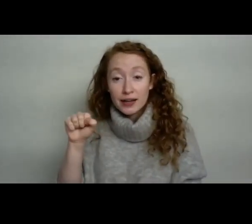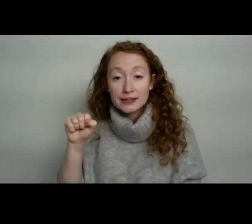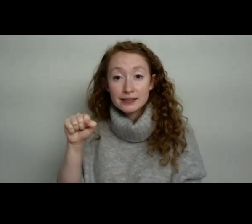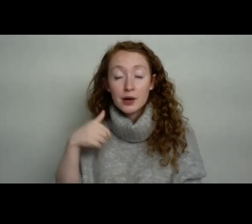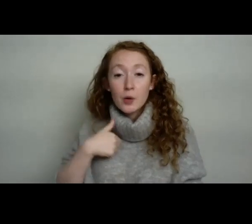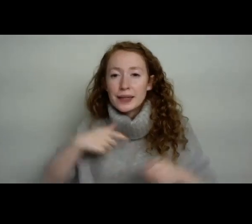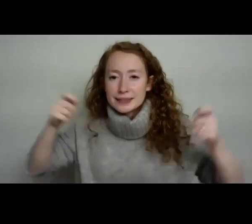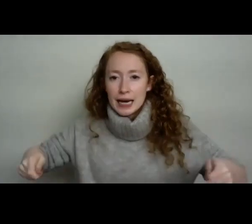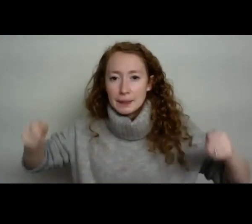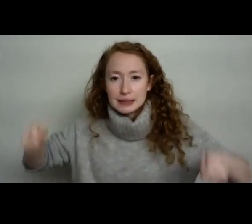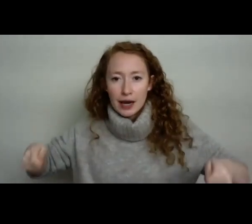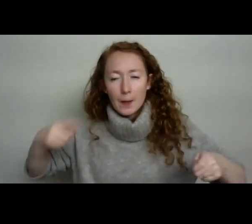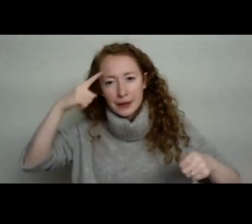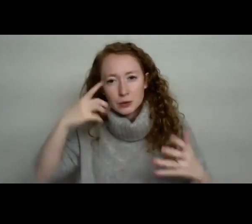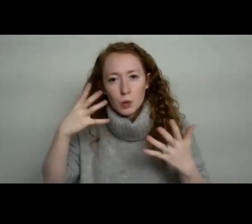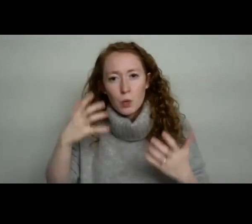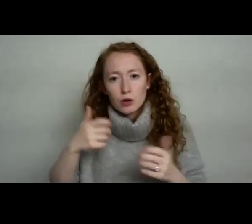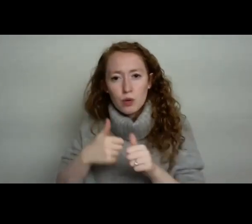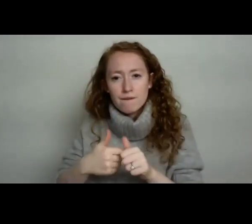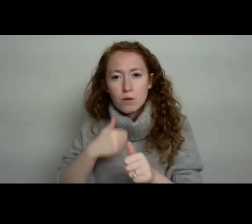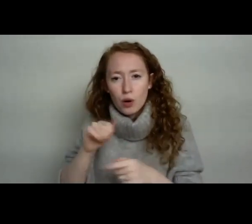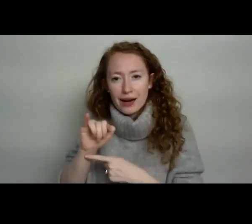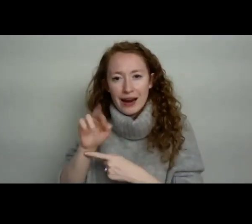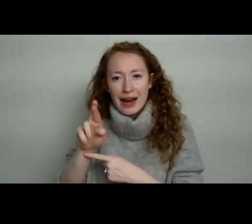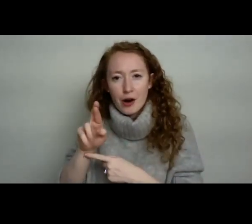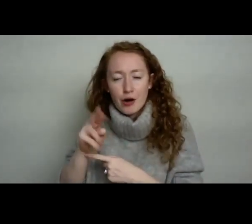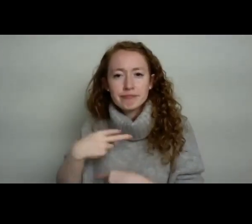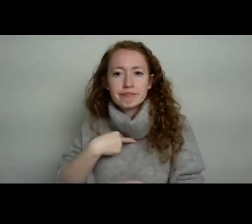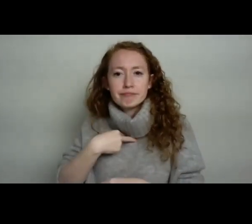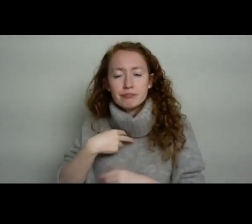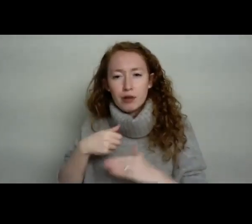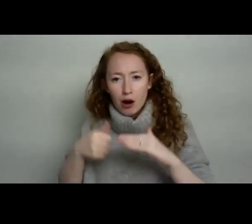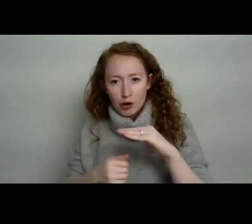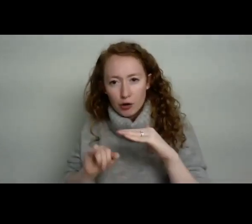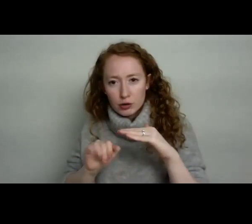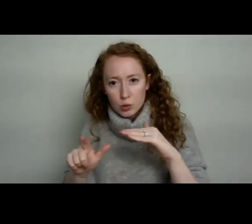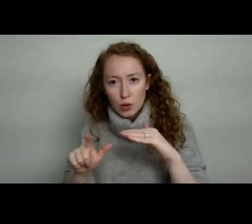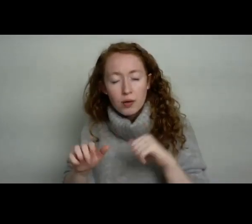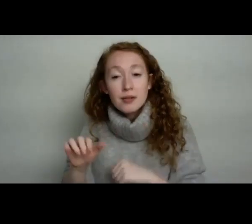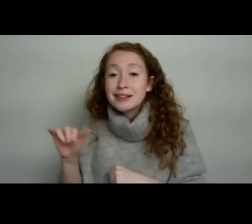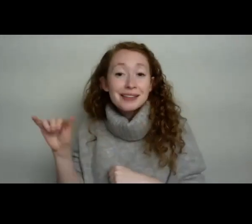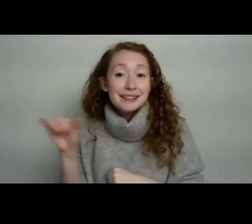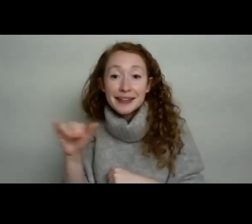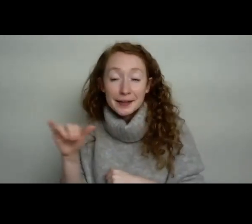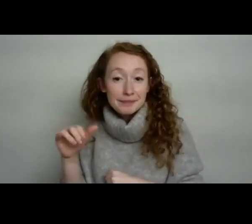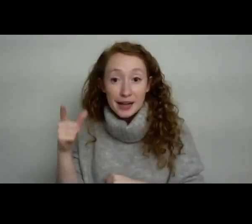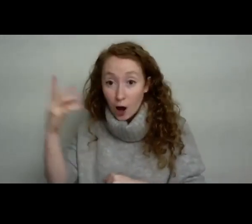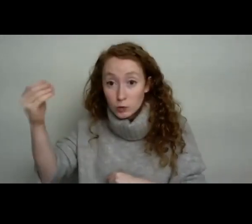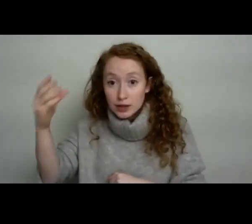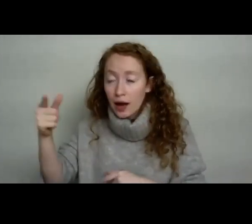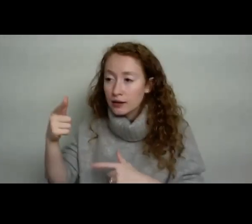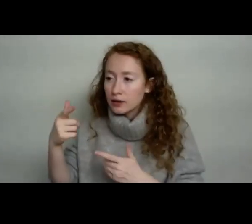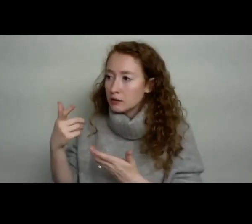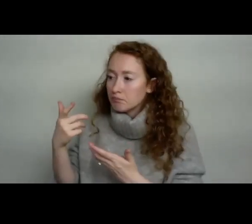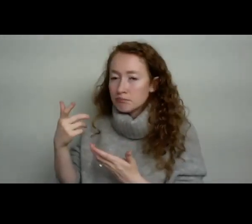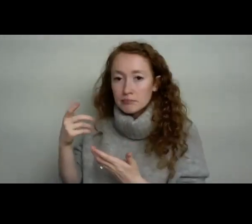air pockets. You want to do that when you're transplanting as well. So that way your plants have more nutrients,